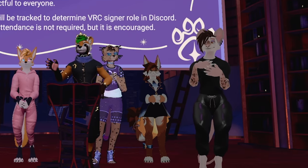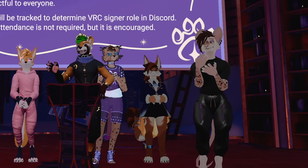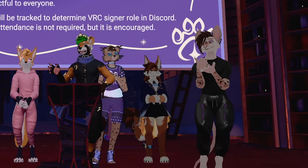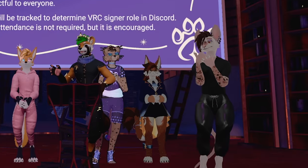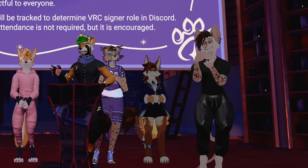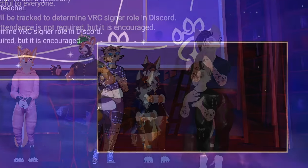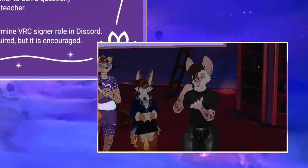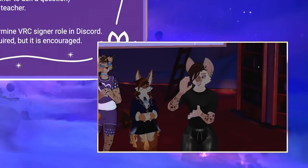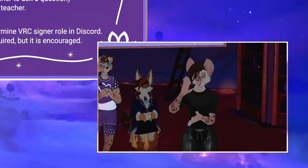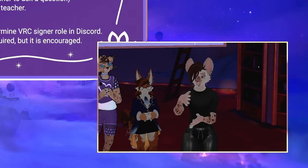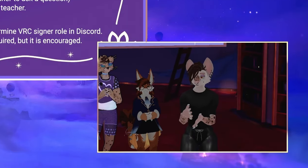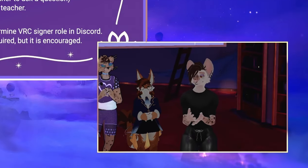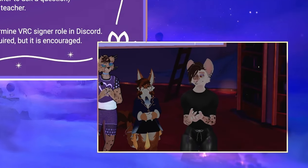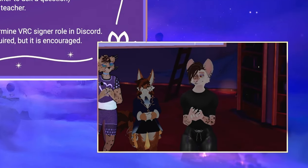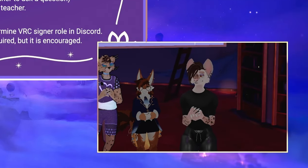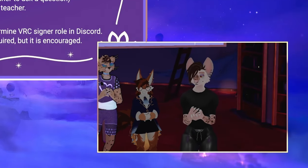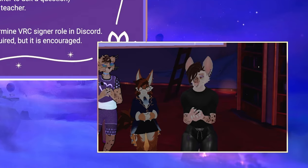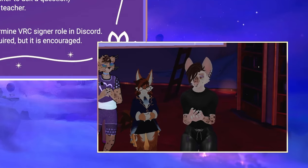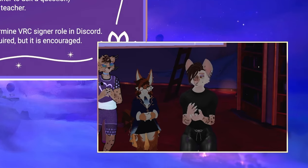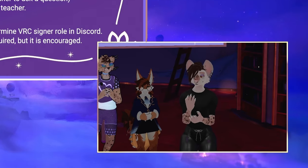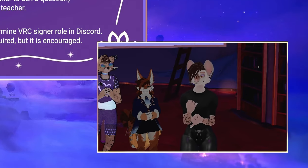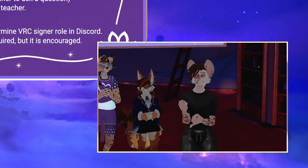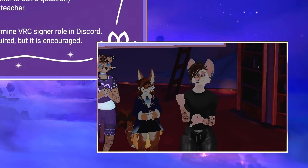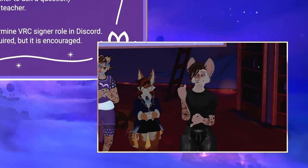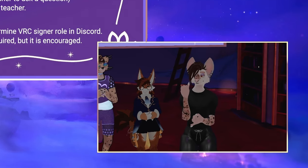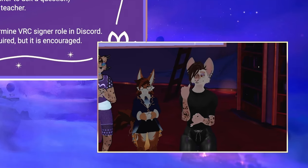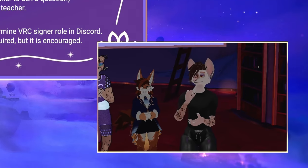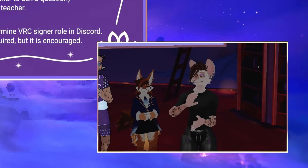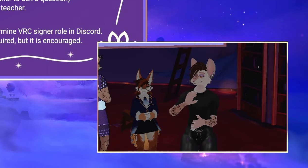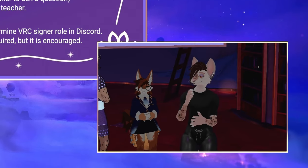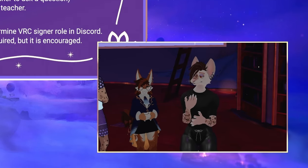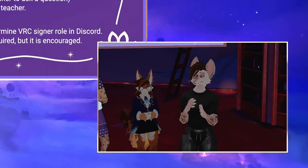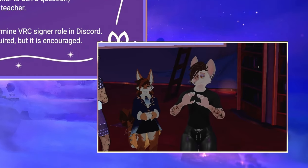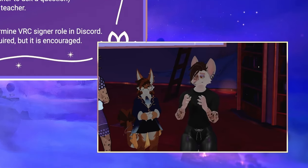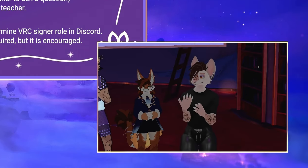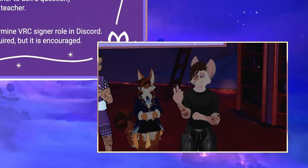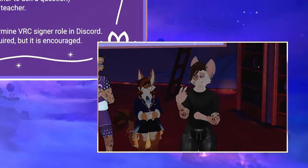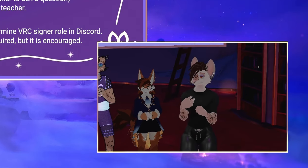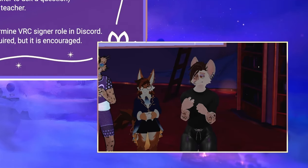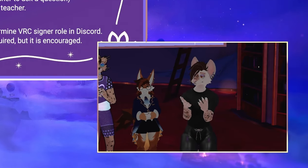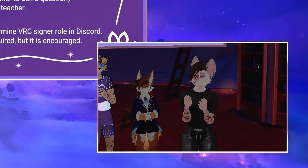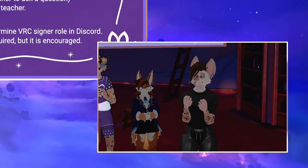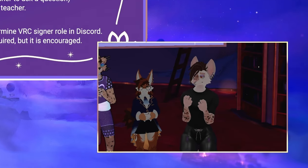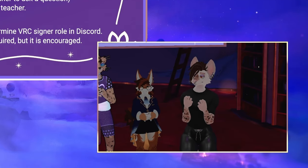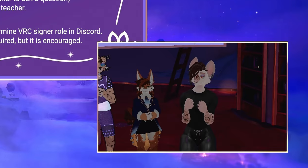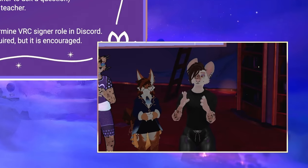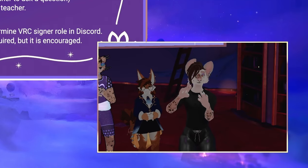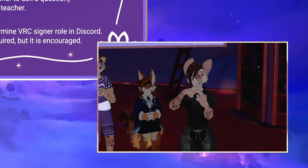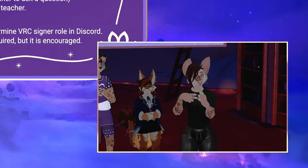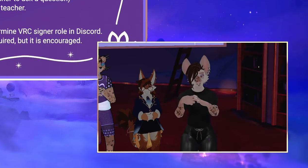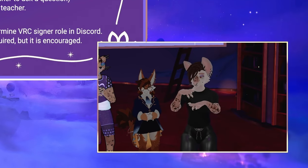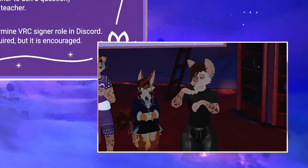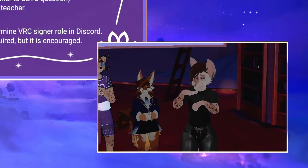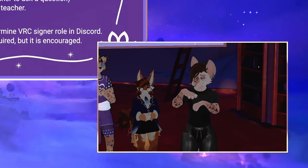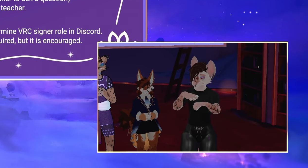If you guys want to come join our classes, we have a couple rules for our classes. So, you have to be in the Discord, so you can accept